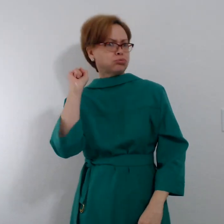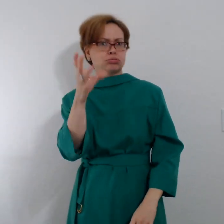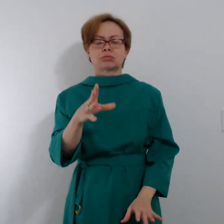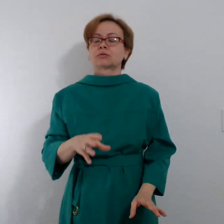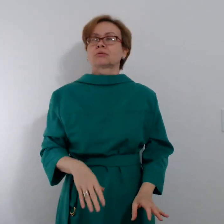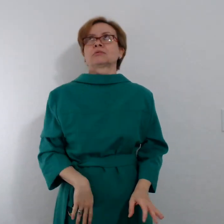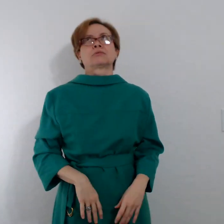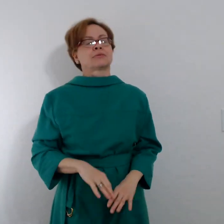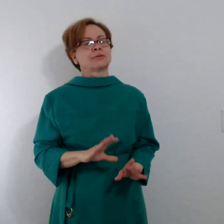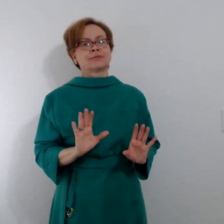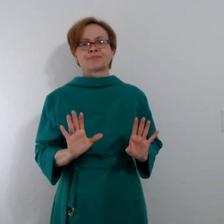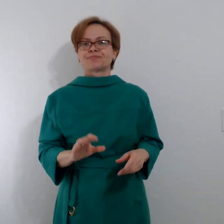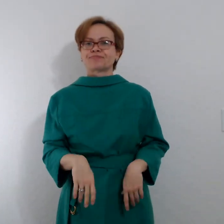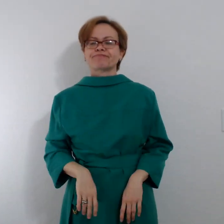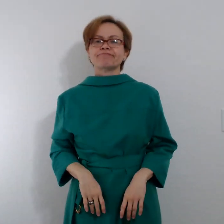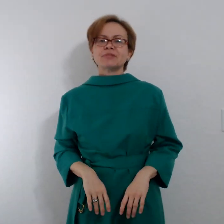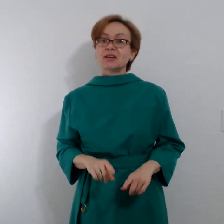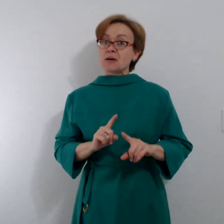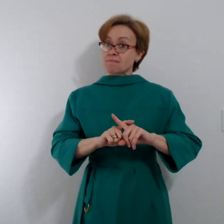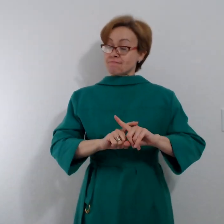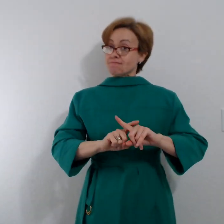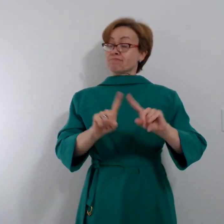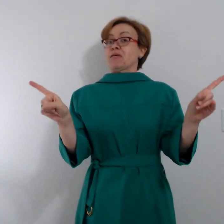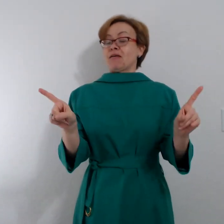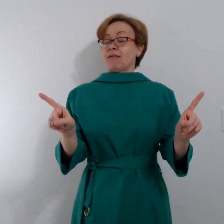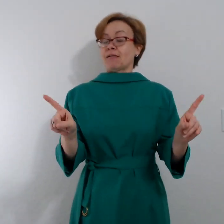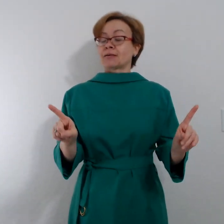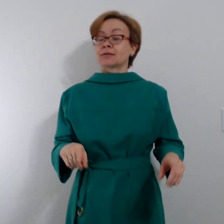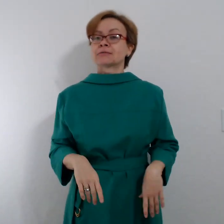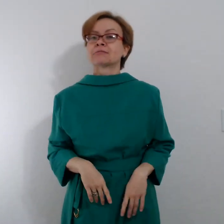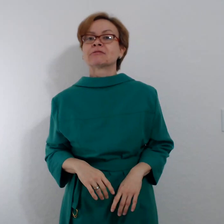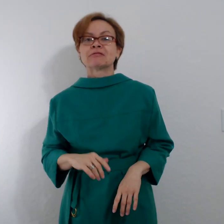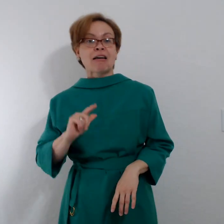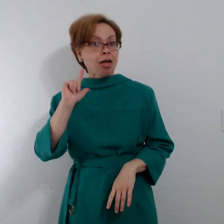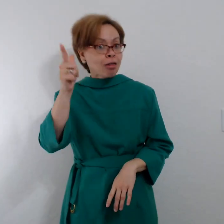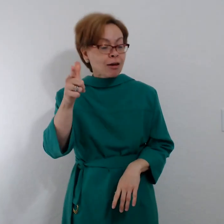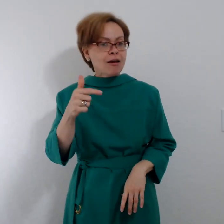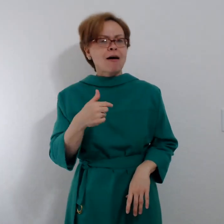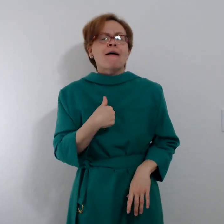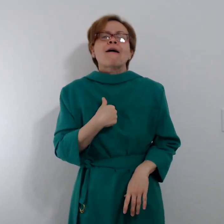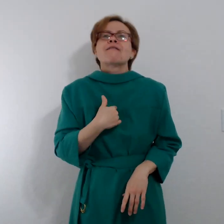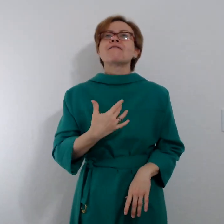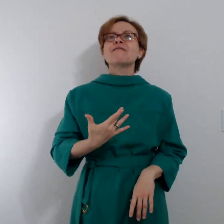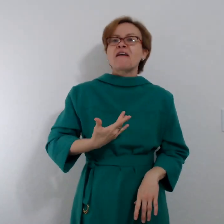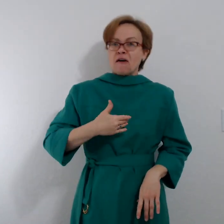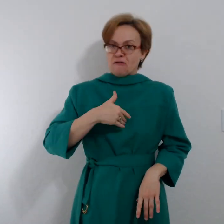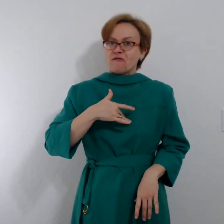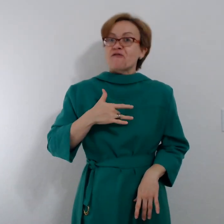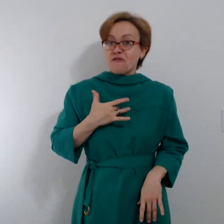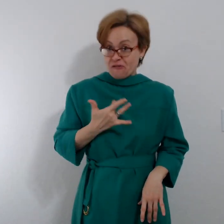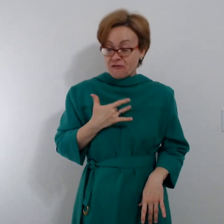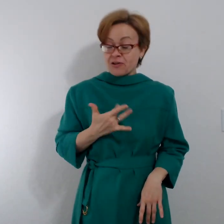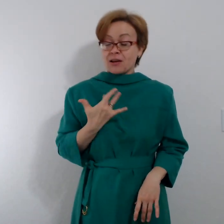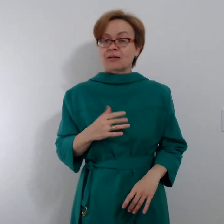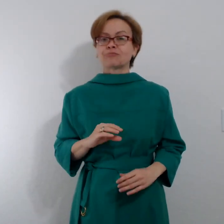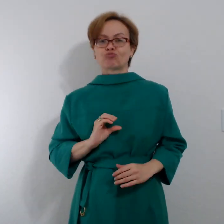So I felt very validated when the New England Journal of Medicine actually used